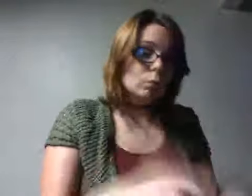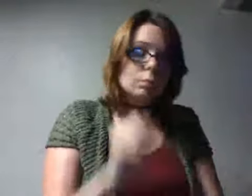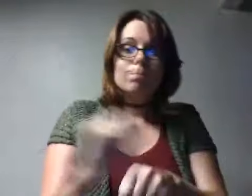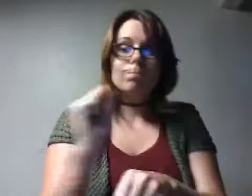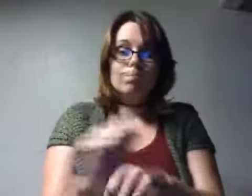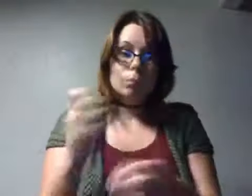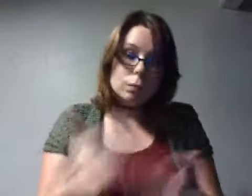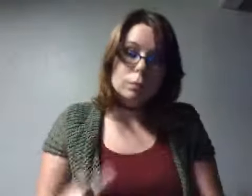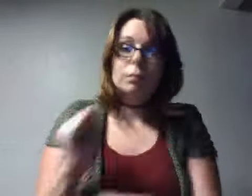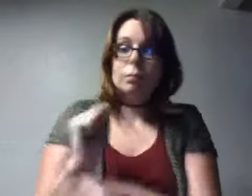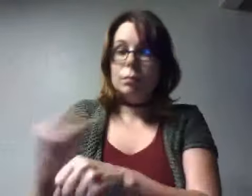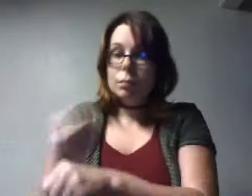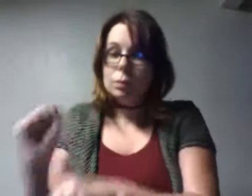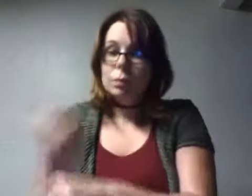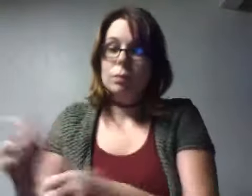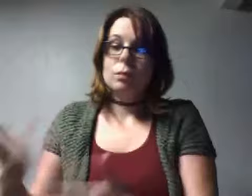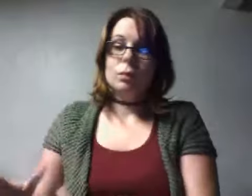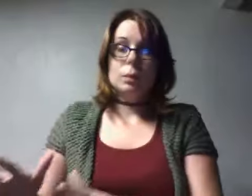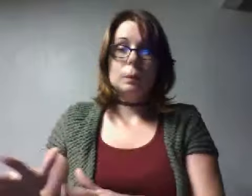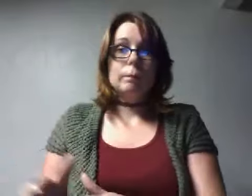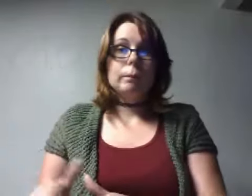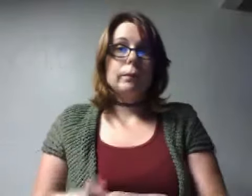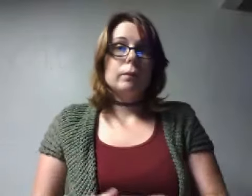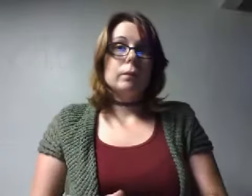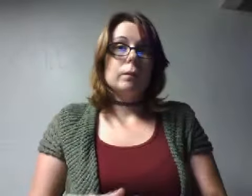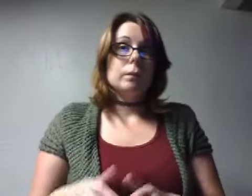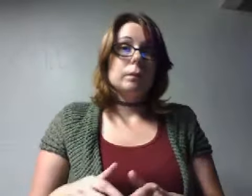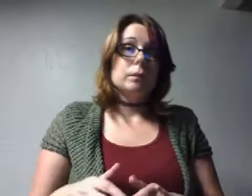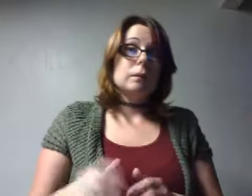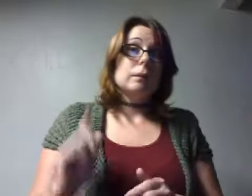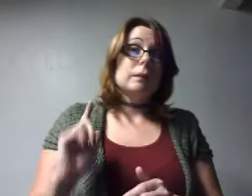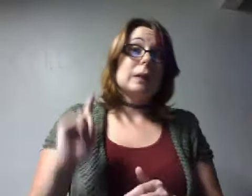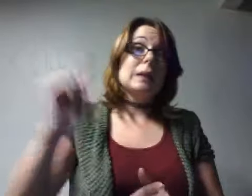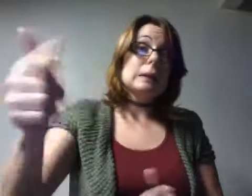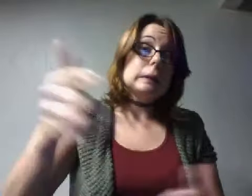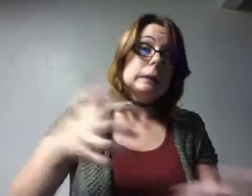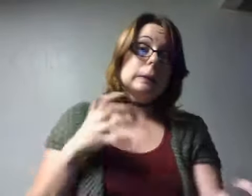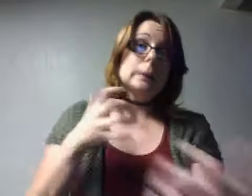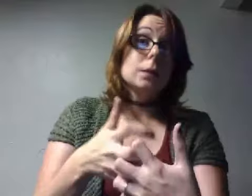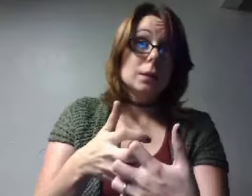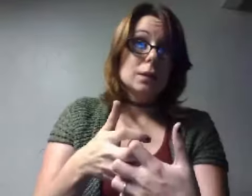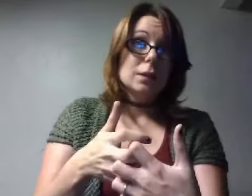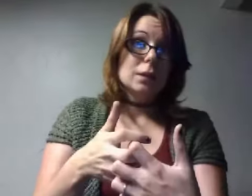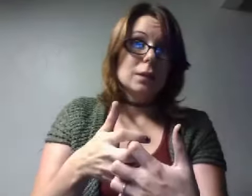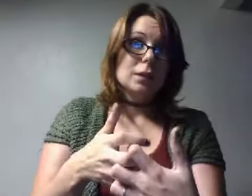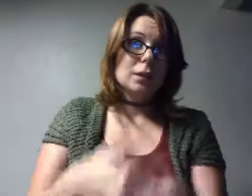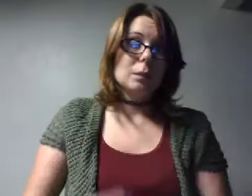your work will match your taste, and your work will match your ambition. So I really wish that I had heard that back then when I was going through that time